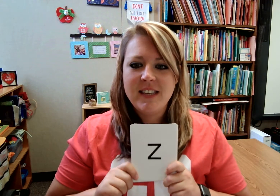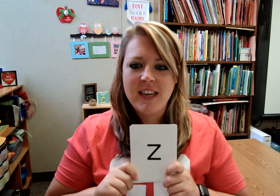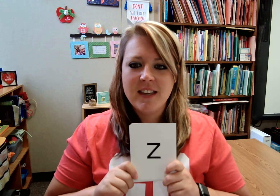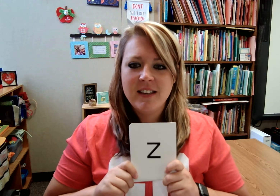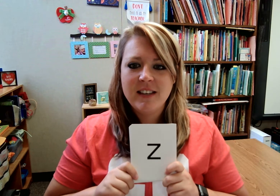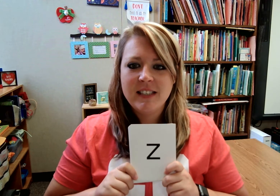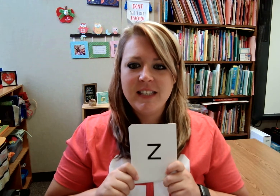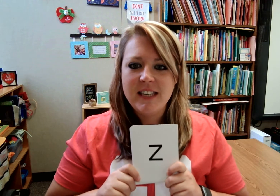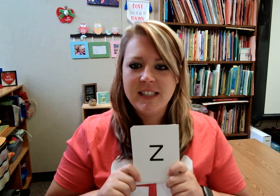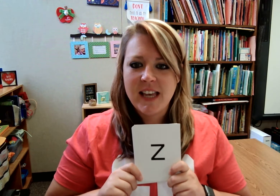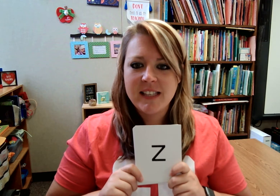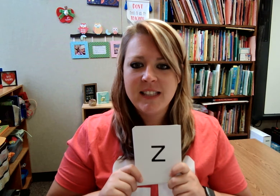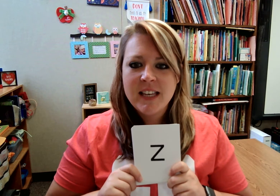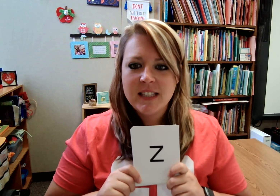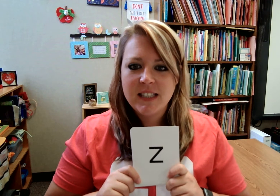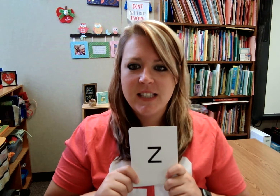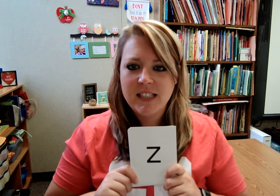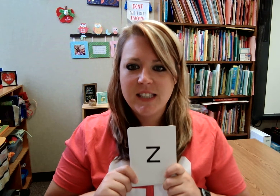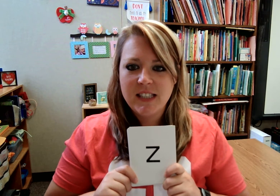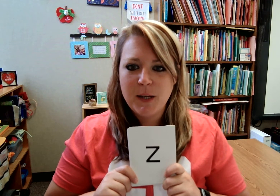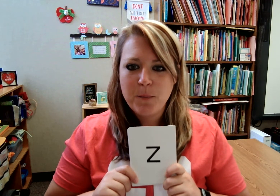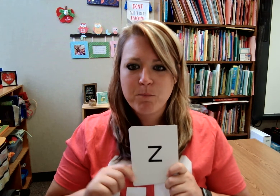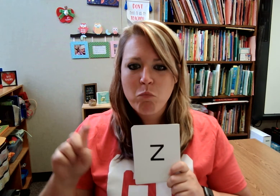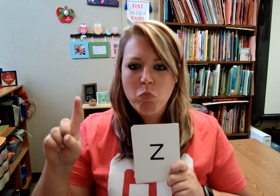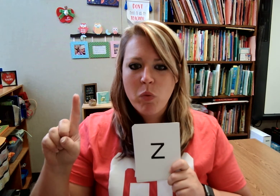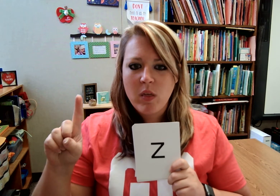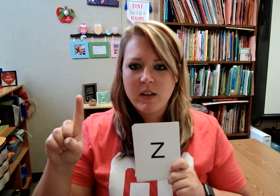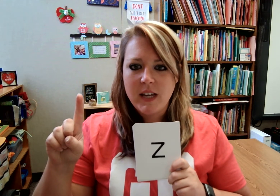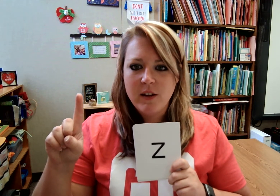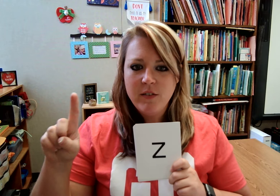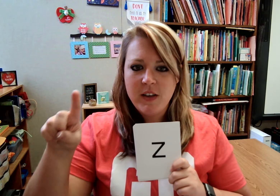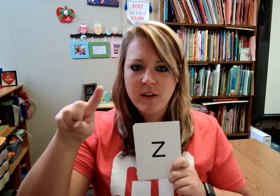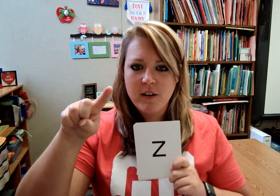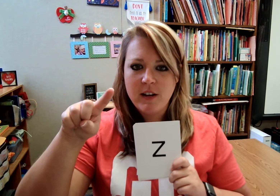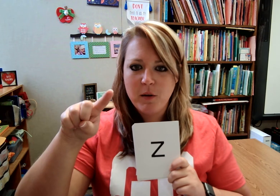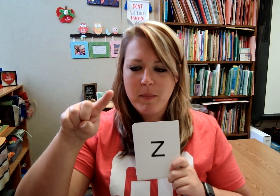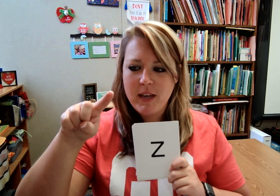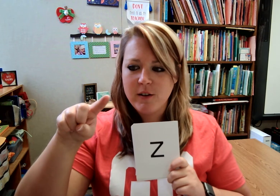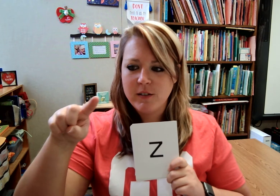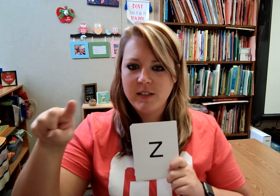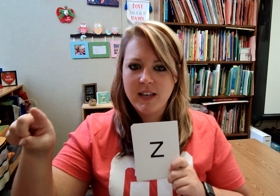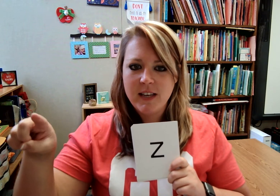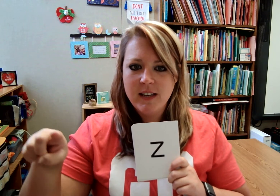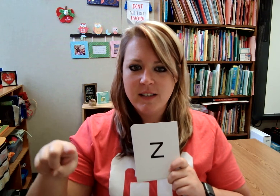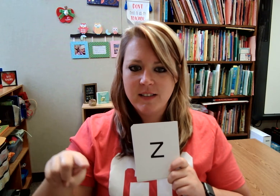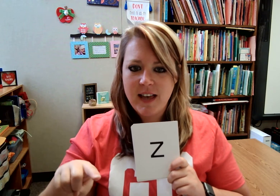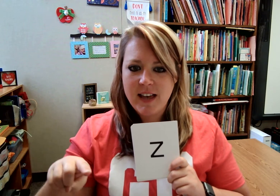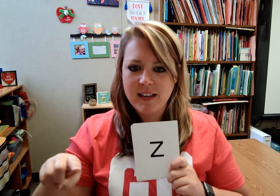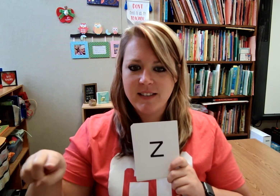Z. Z says zzz. Take your finger and you'll make your zig, zag,